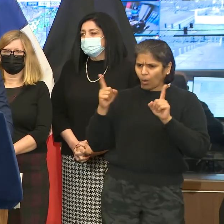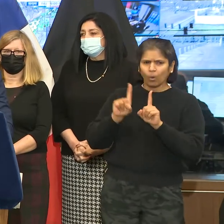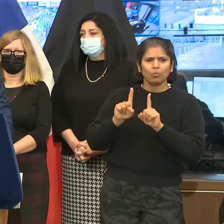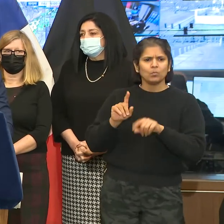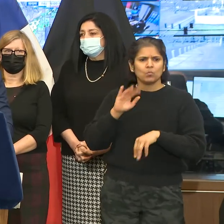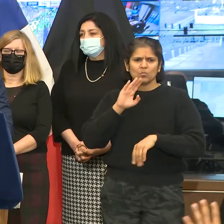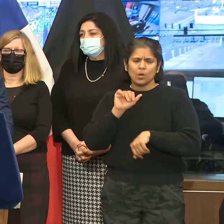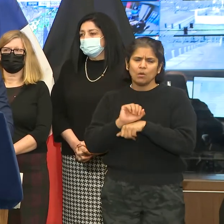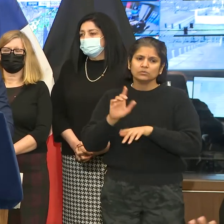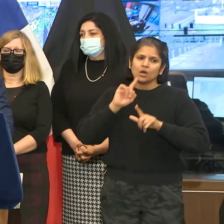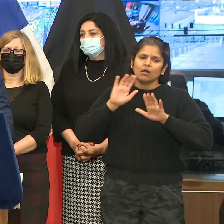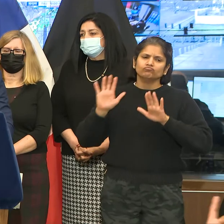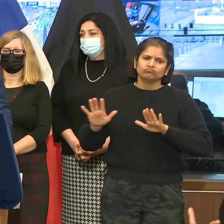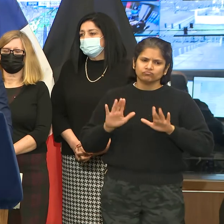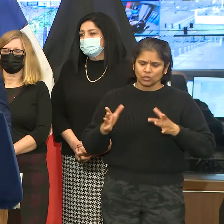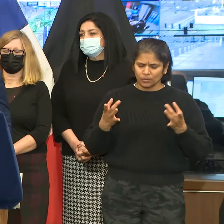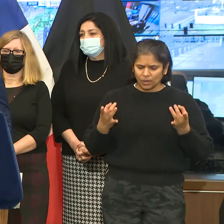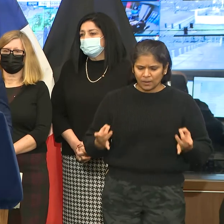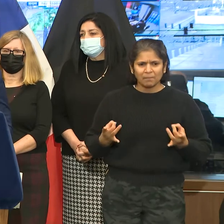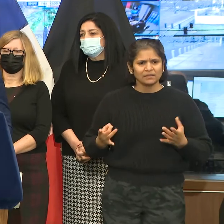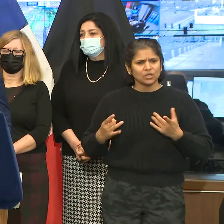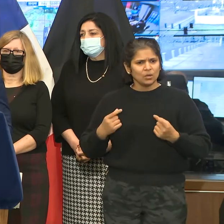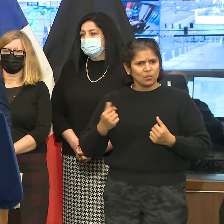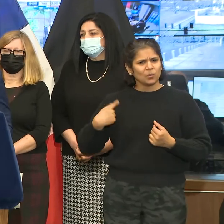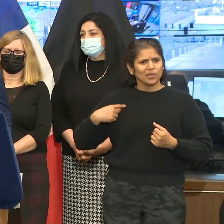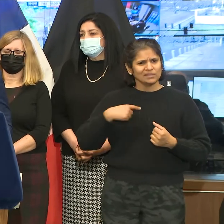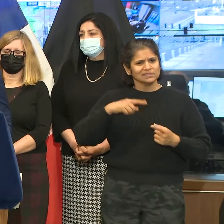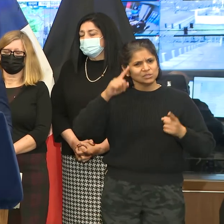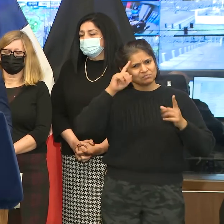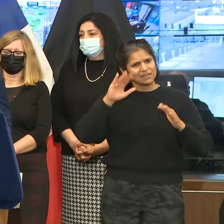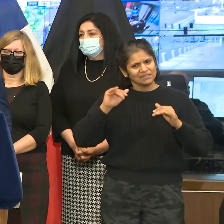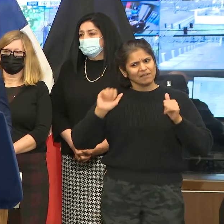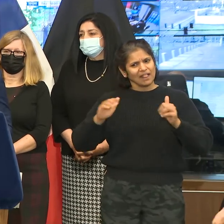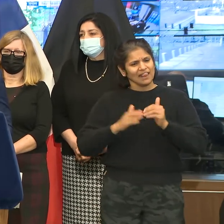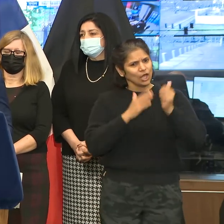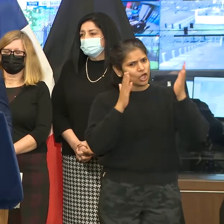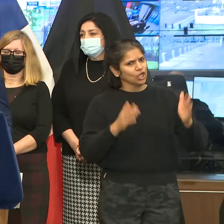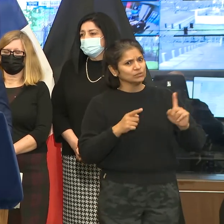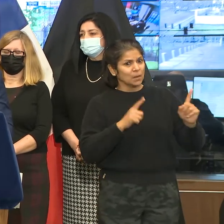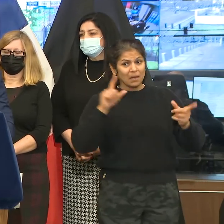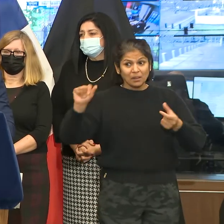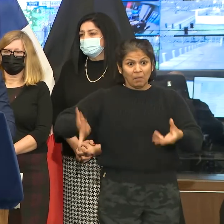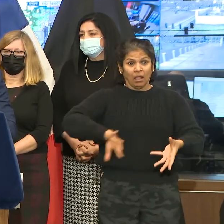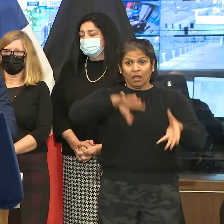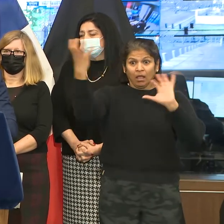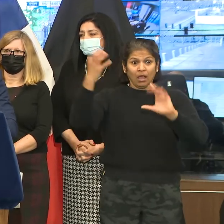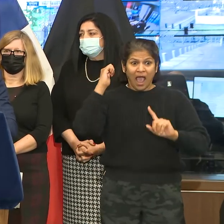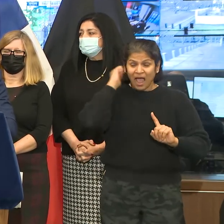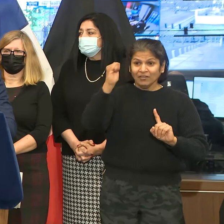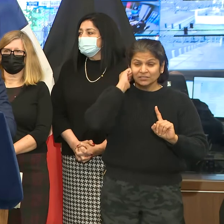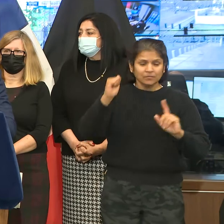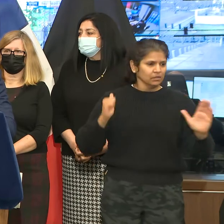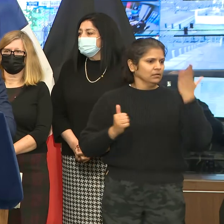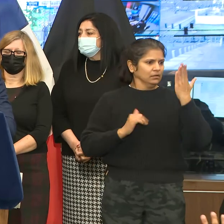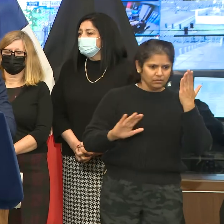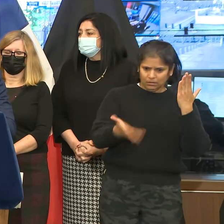we expect for leaders when they're going through a particular moment. She played a pivotal role in the emergency